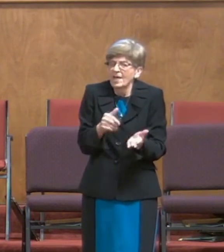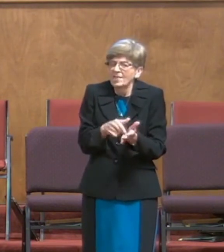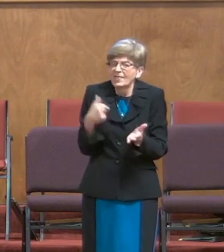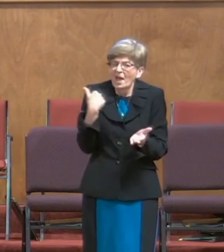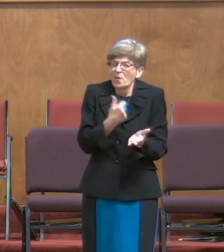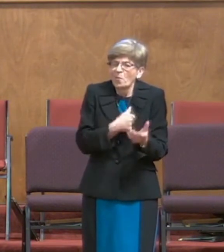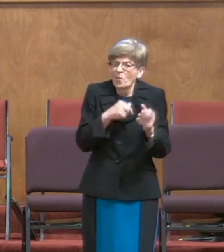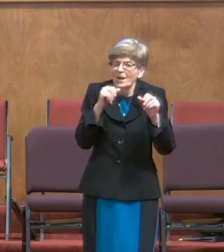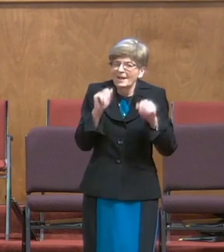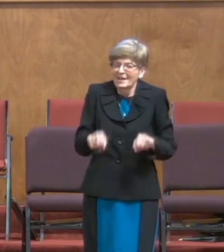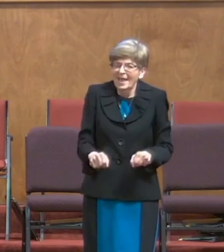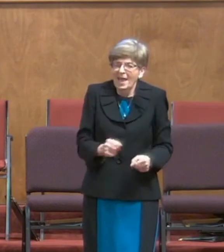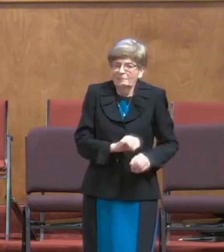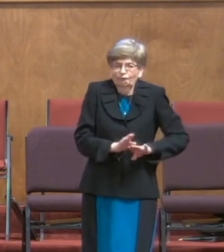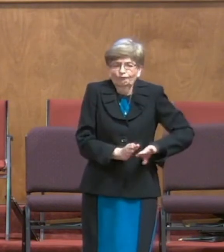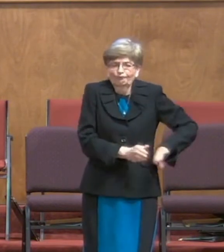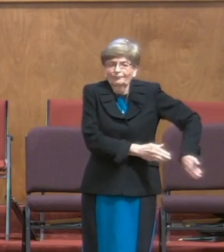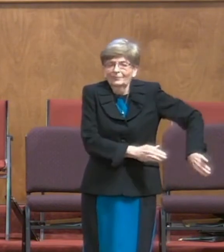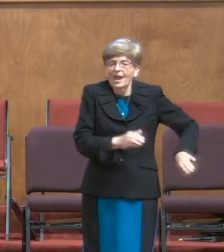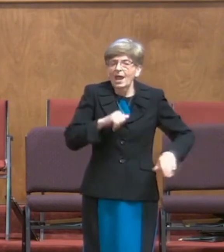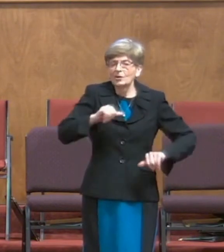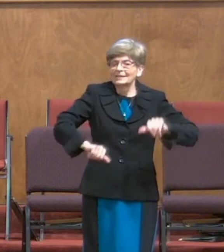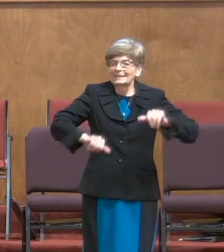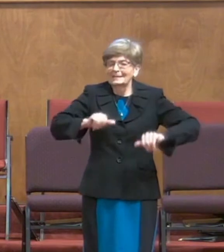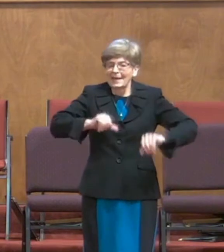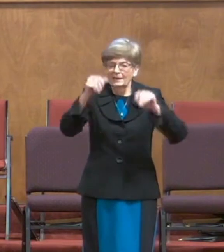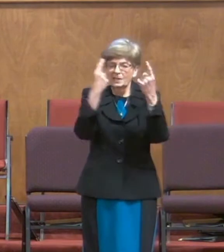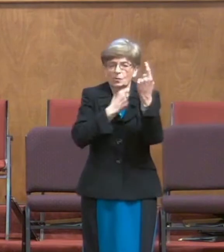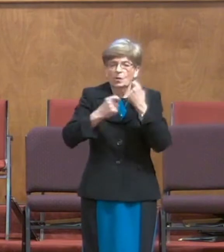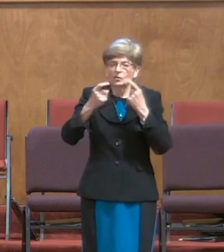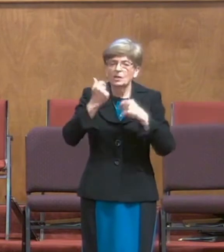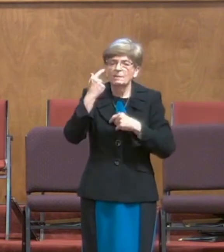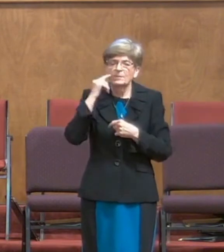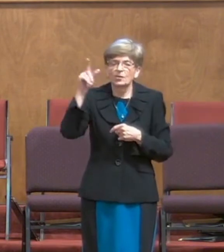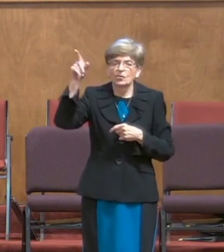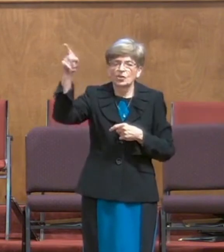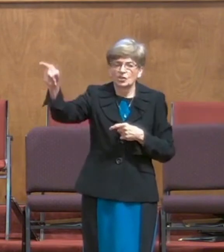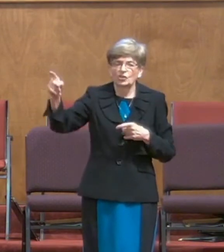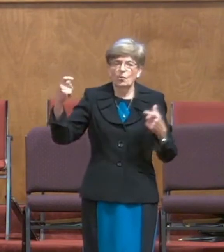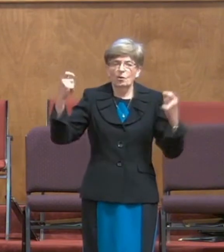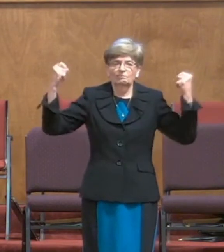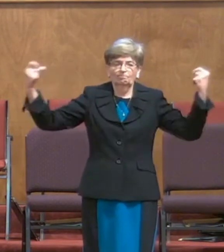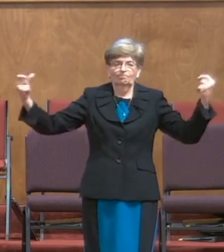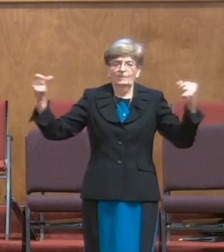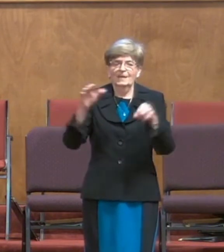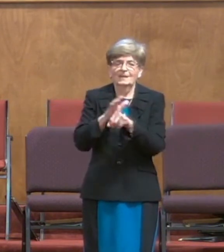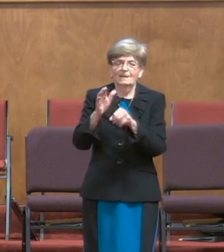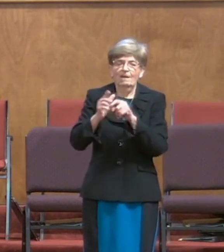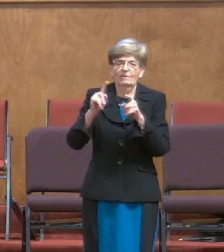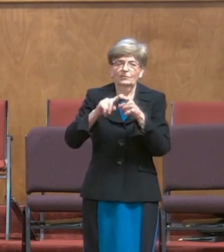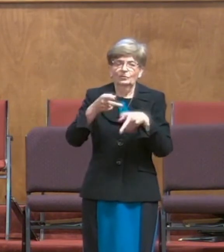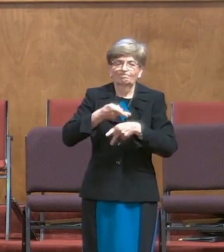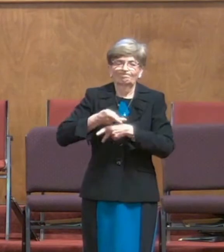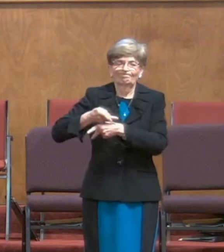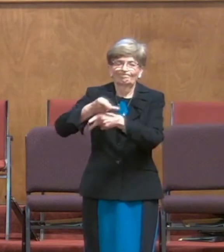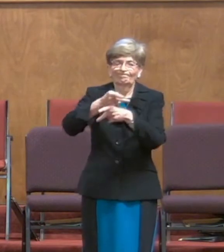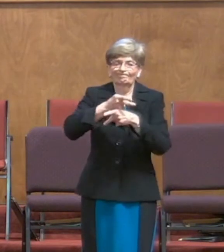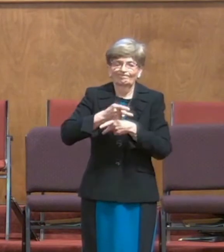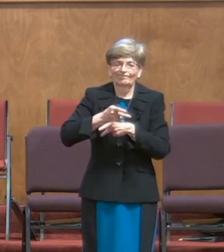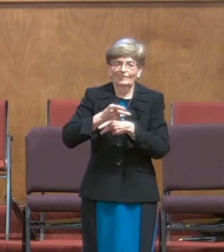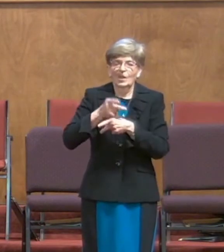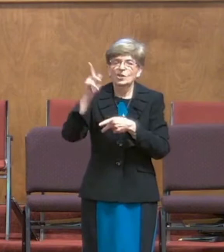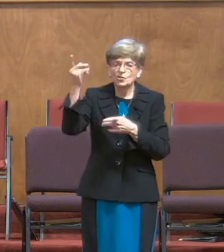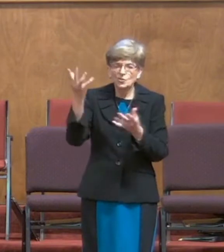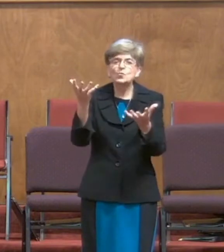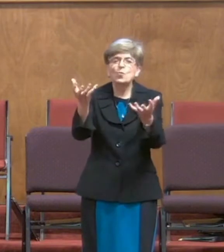to be afraid of our doubts or our questions, because you've got big shoulders and you want us to come to